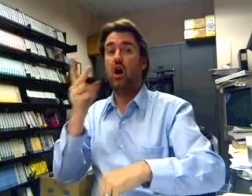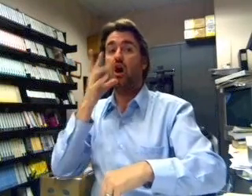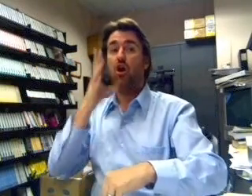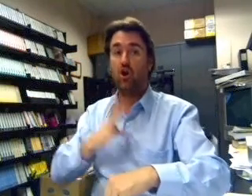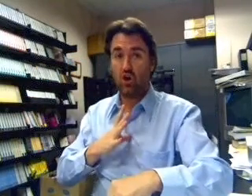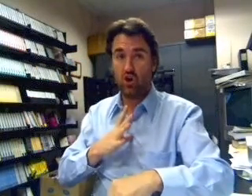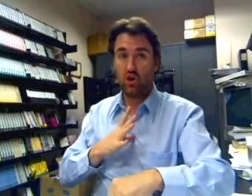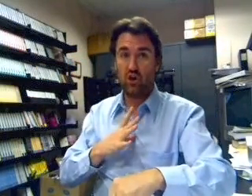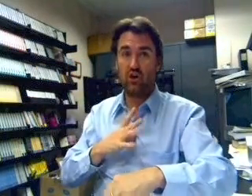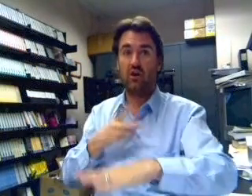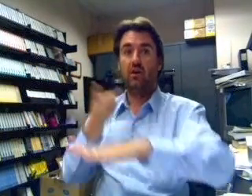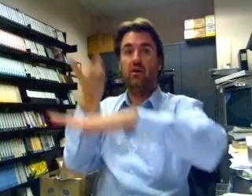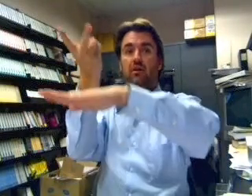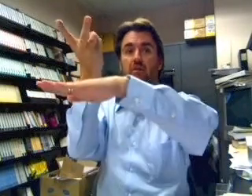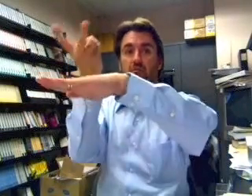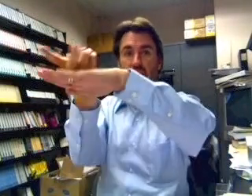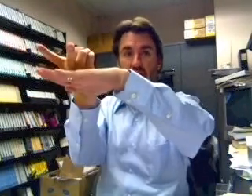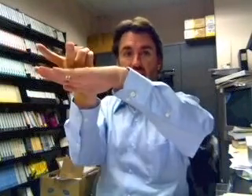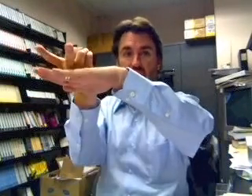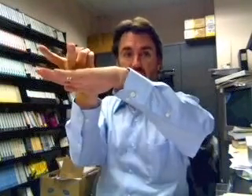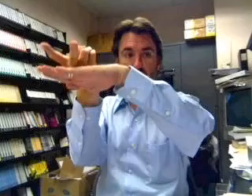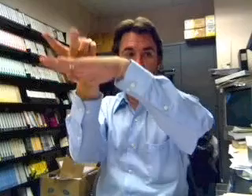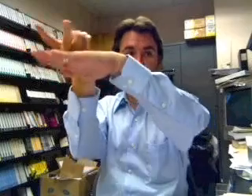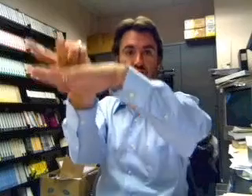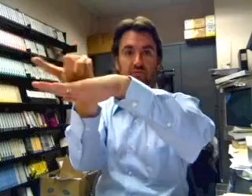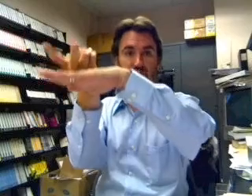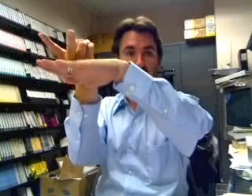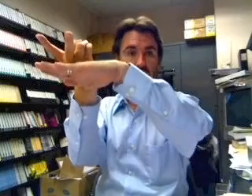saw her bathing on the roof.